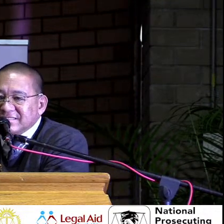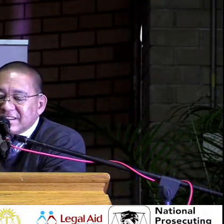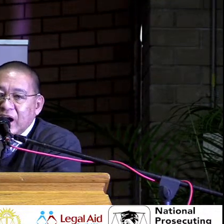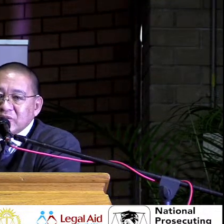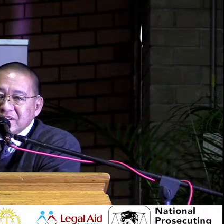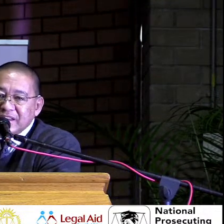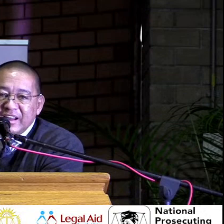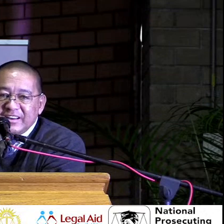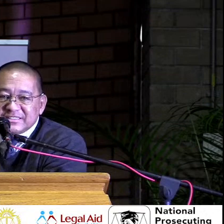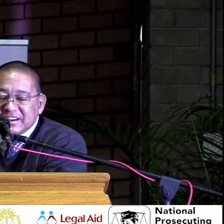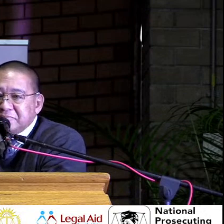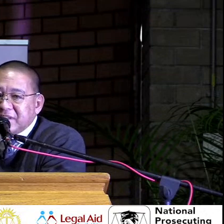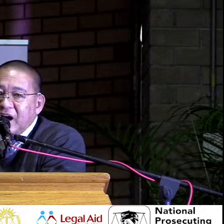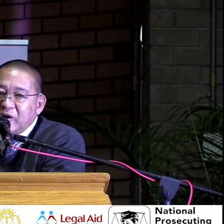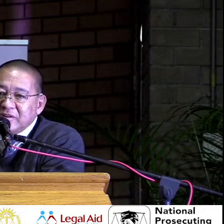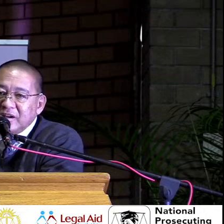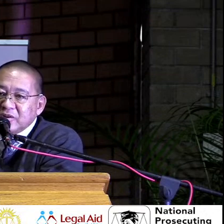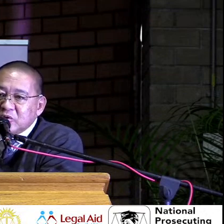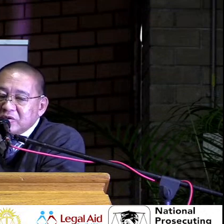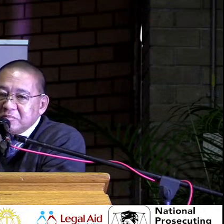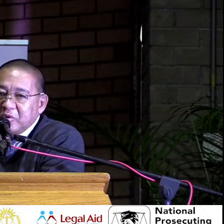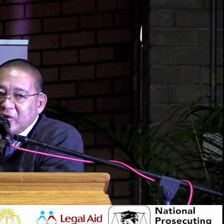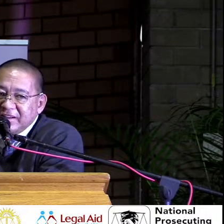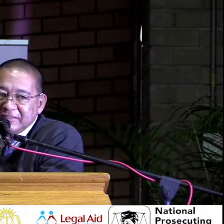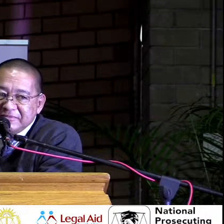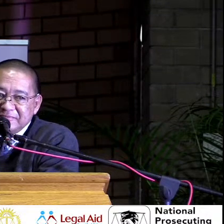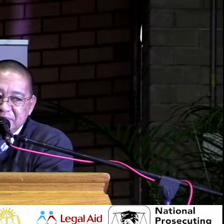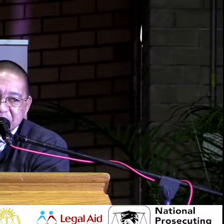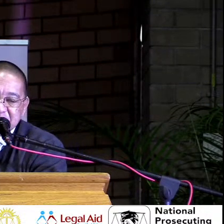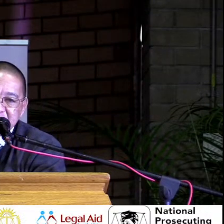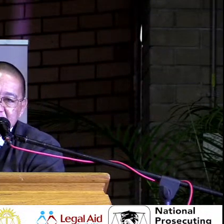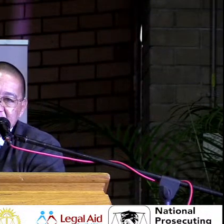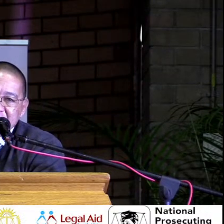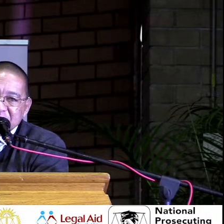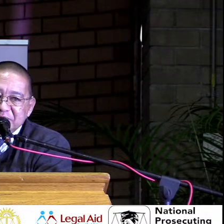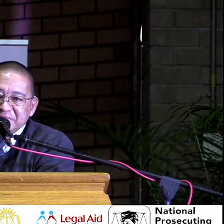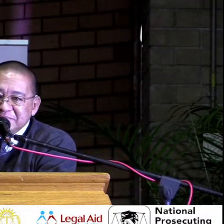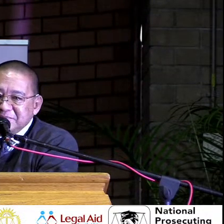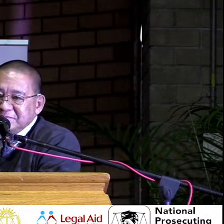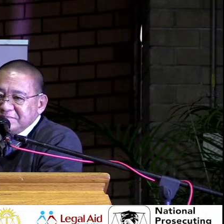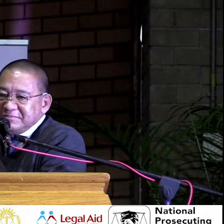Bellville, surrounding areas, Cape Town. Good morning.